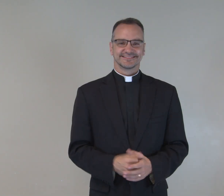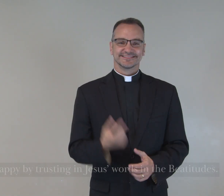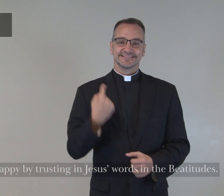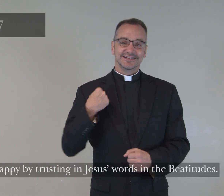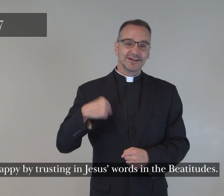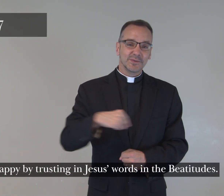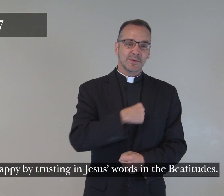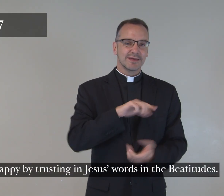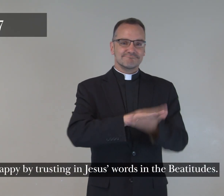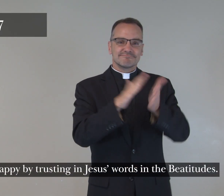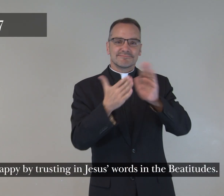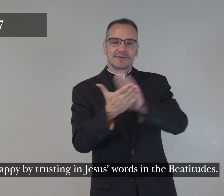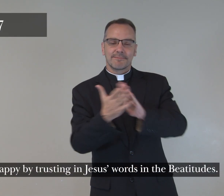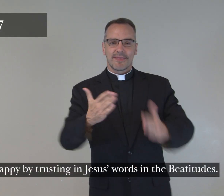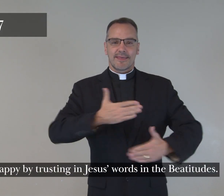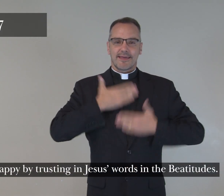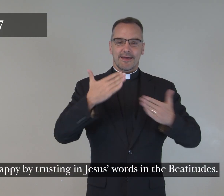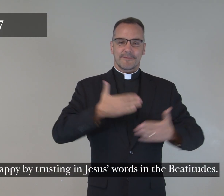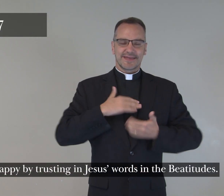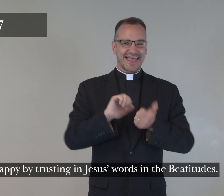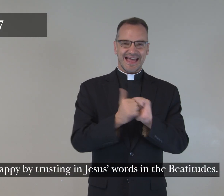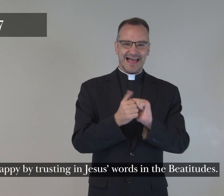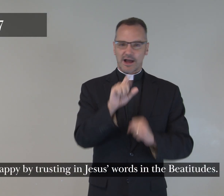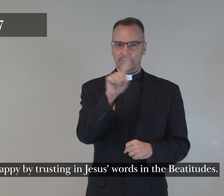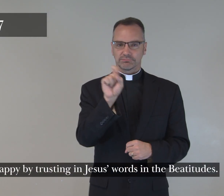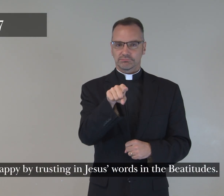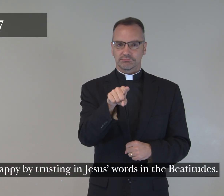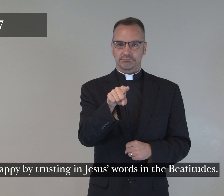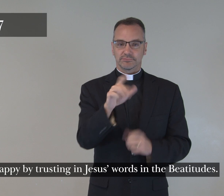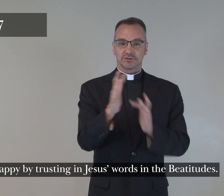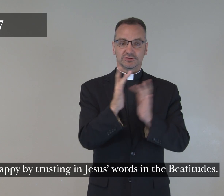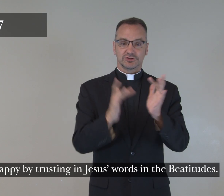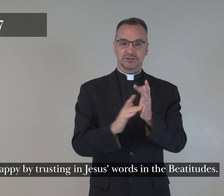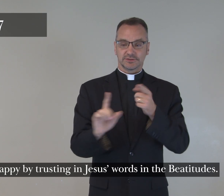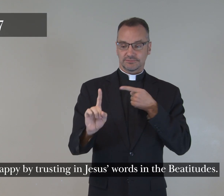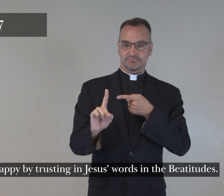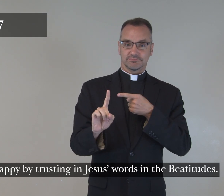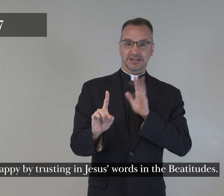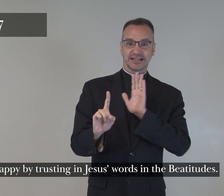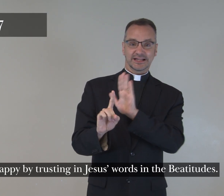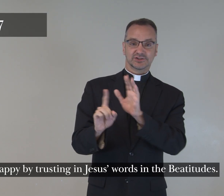We become happy by trusting in Jesus' words in the Beatitudes.